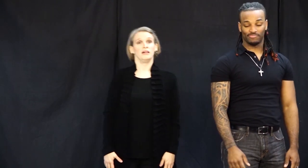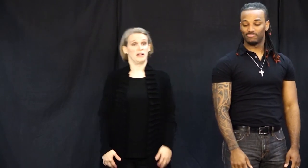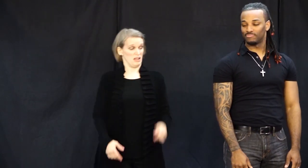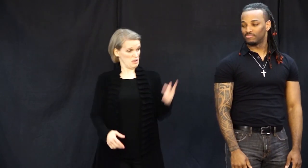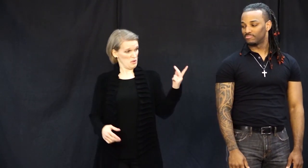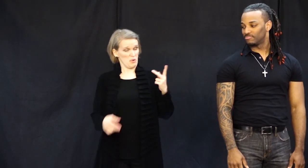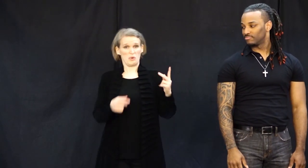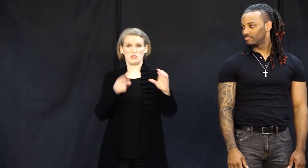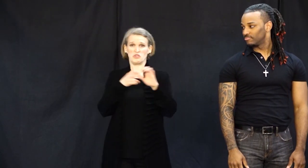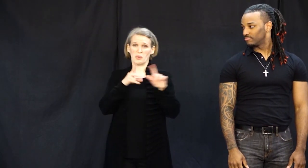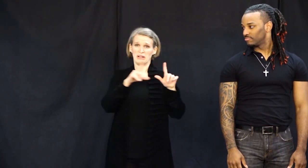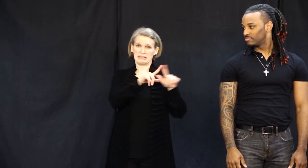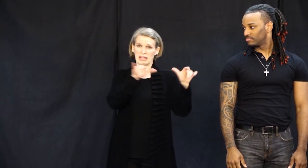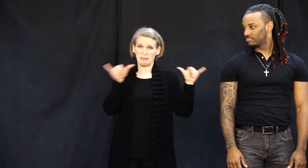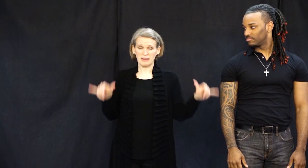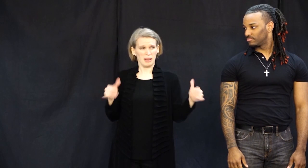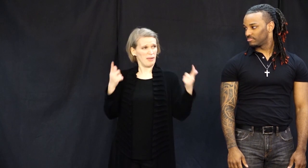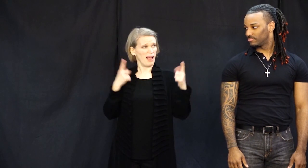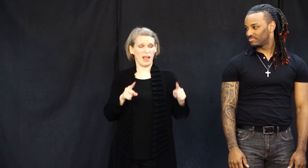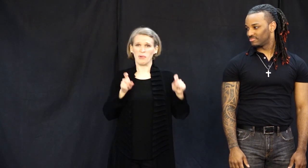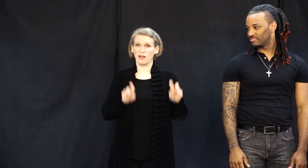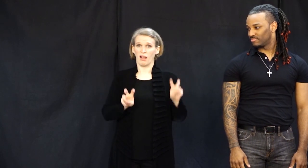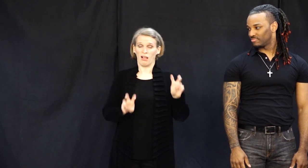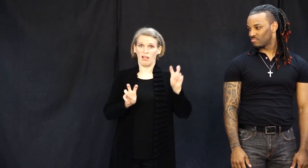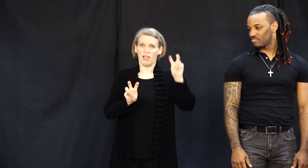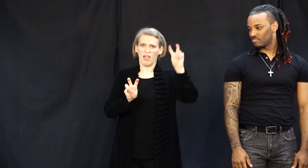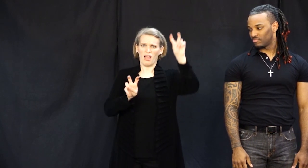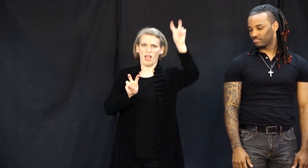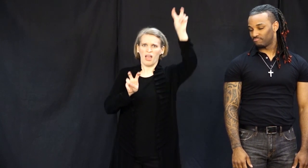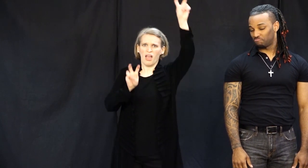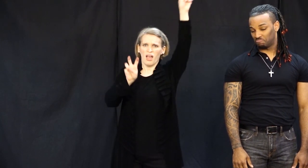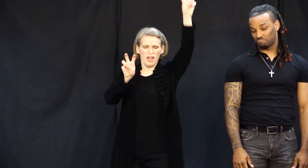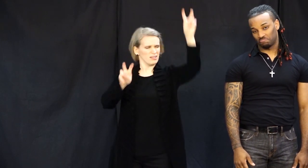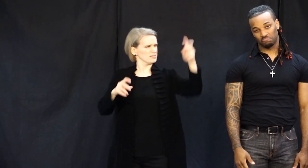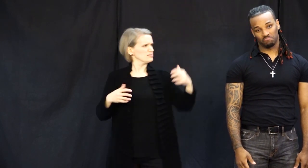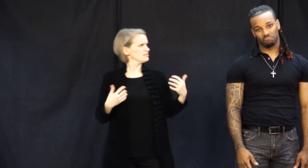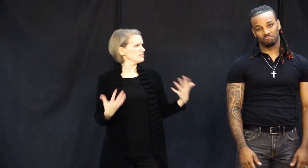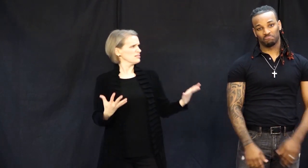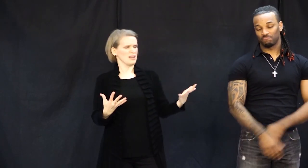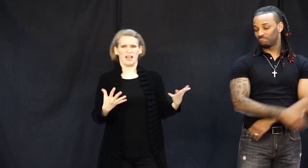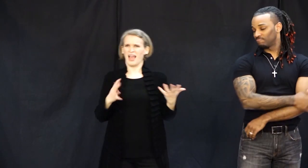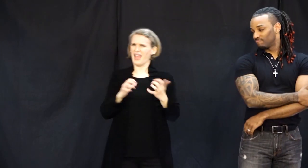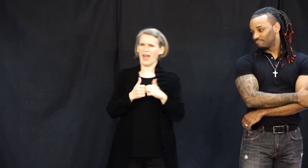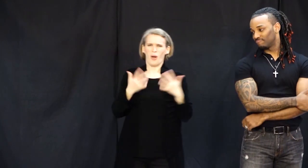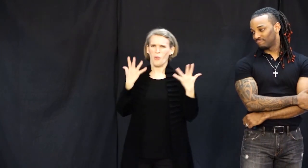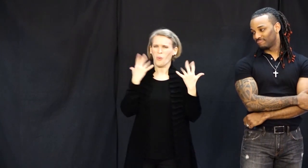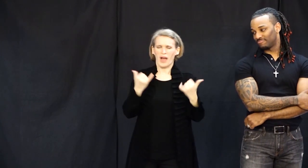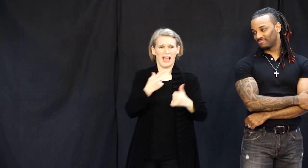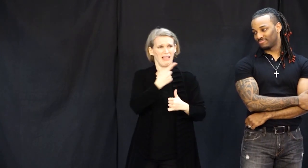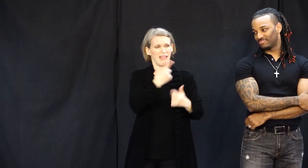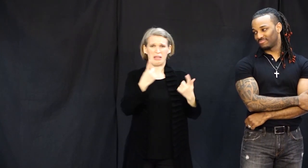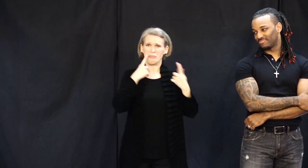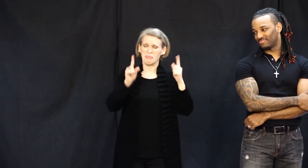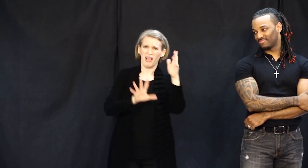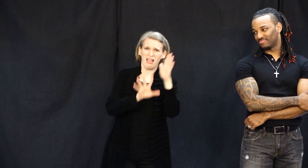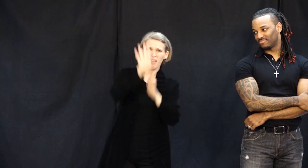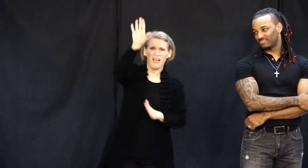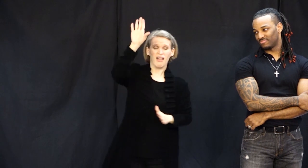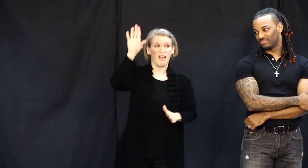though we started at the very same time, Alexander Hamilton began to climb. How to account for his rise to the top?